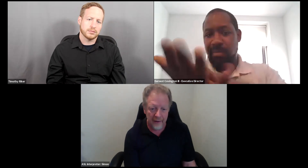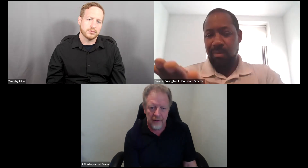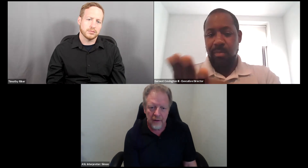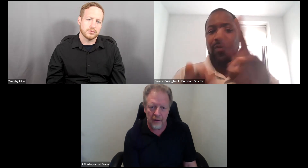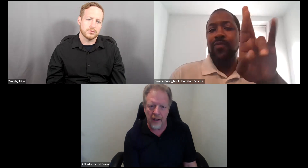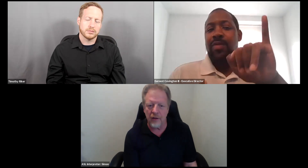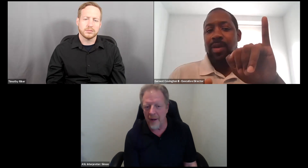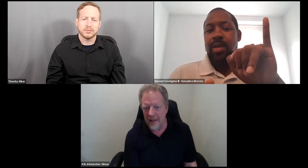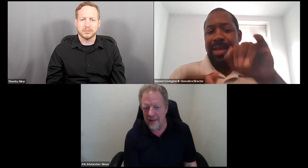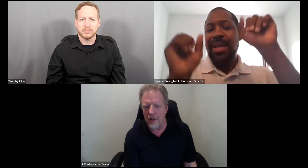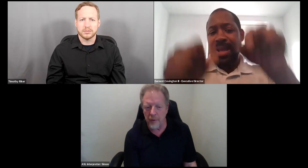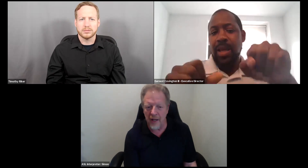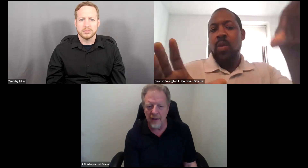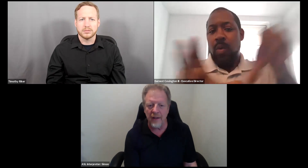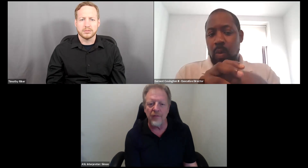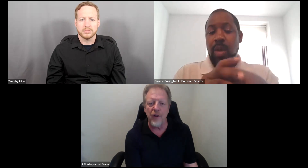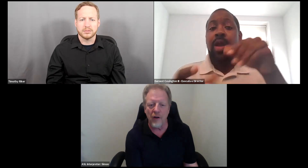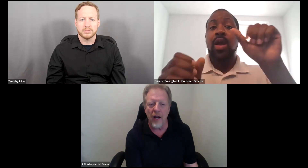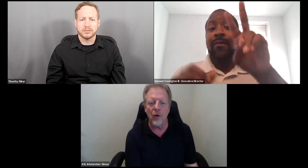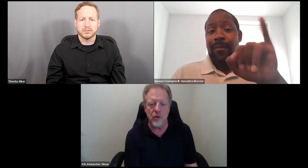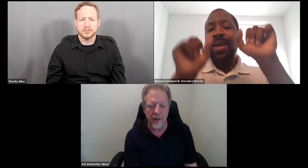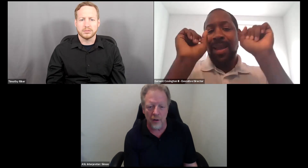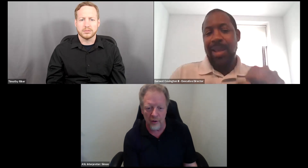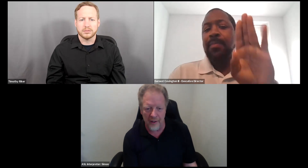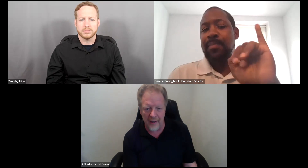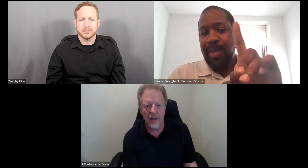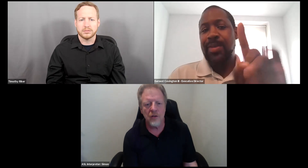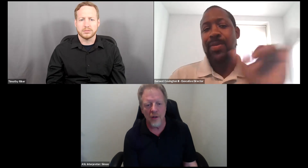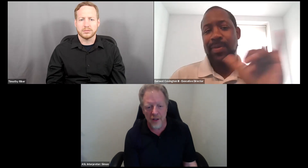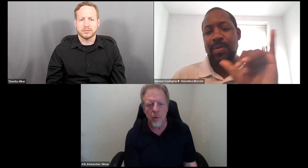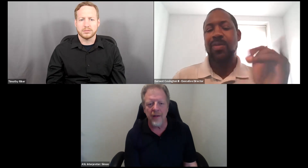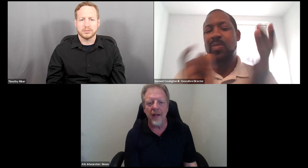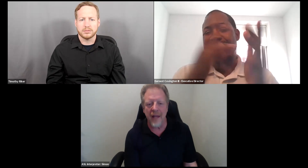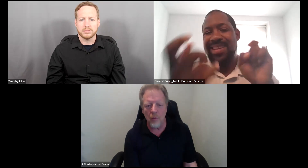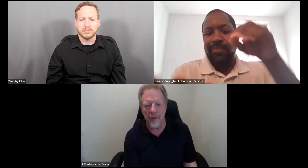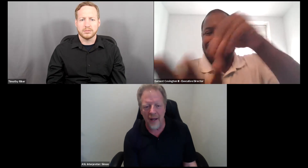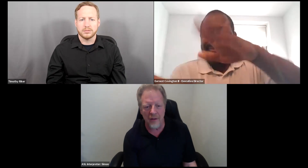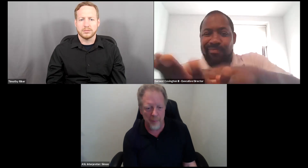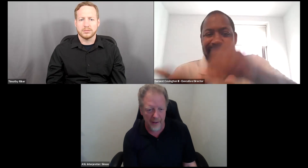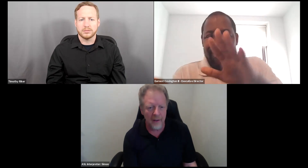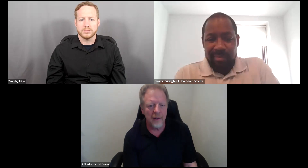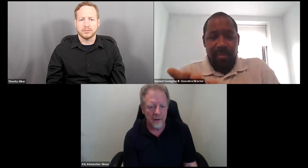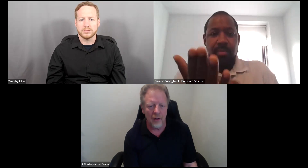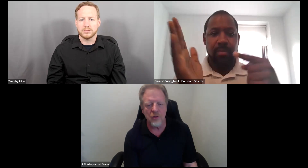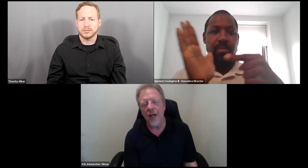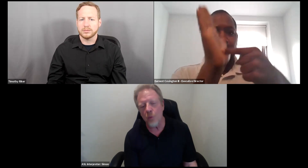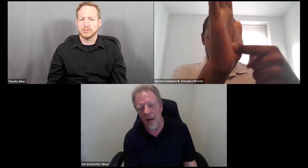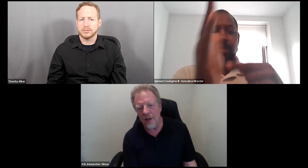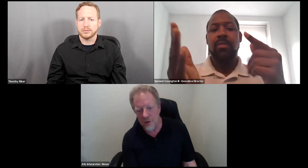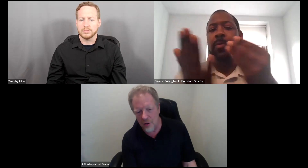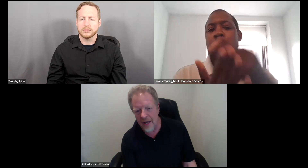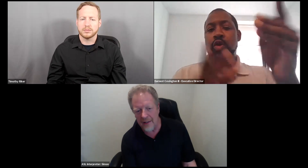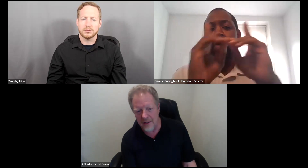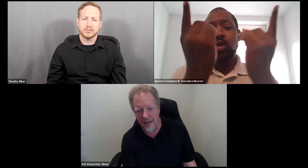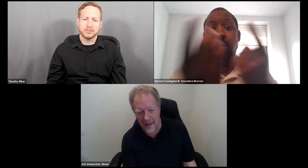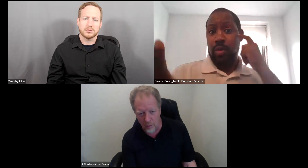that. Okay, to make that, to put that in there, that VRI could also be included in that. So this way that they would be allowed to bid, so that's why I